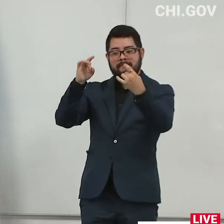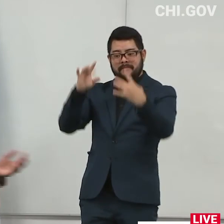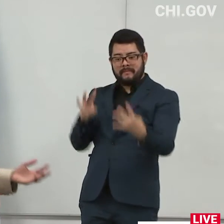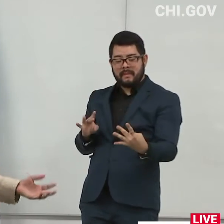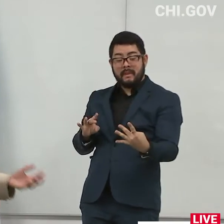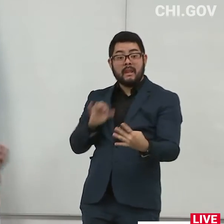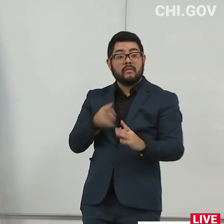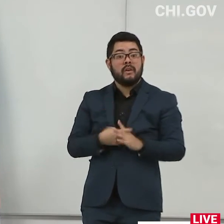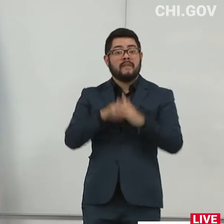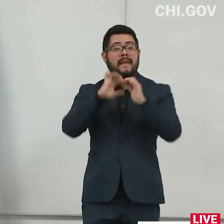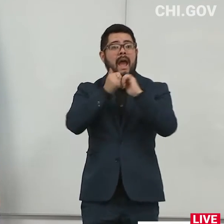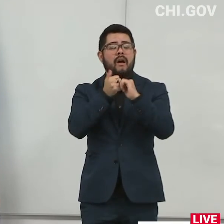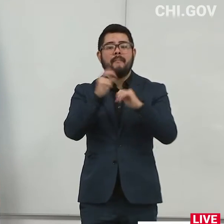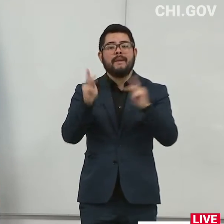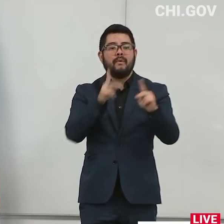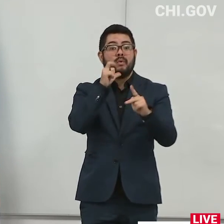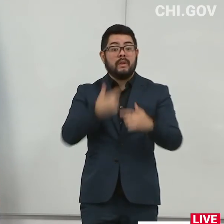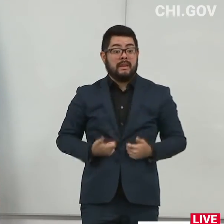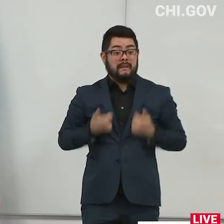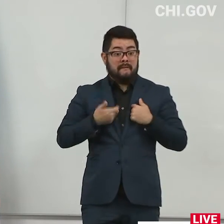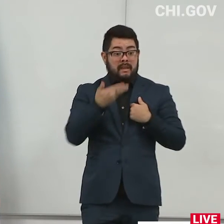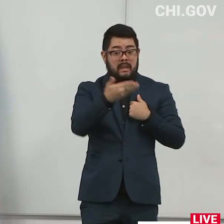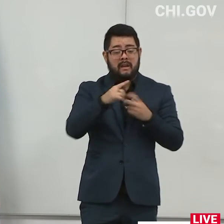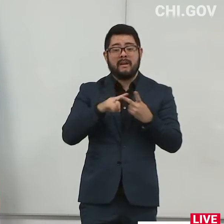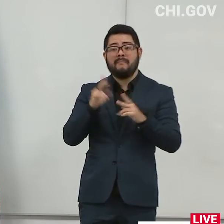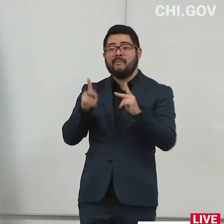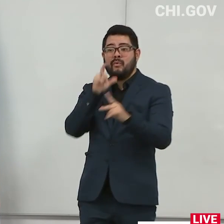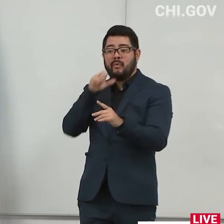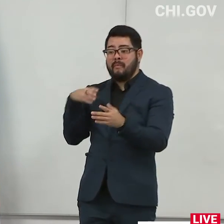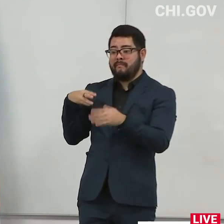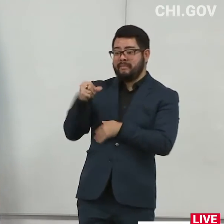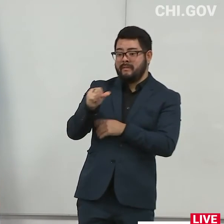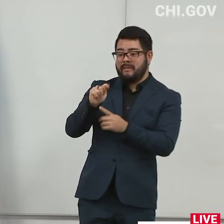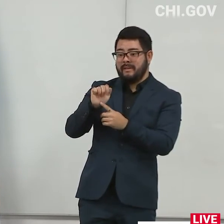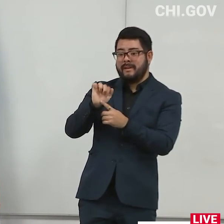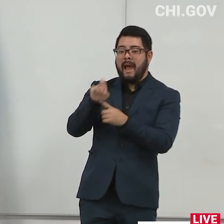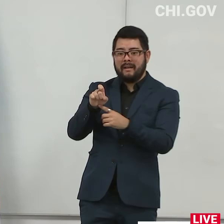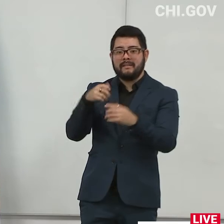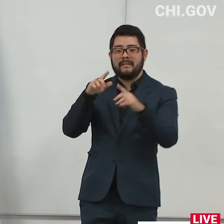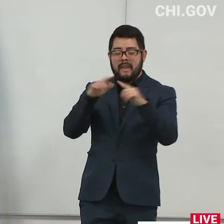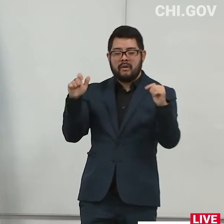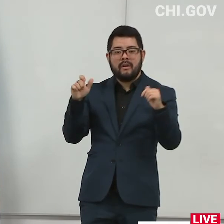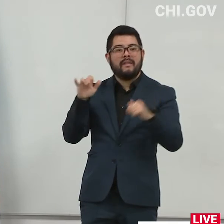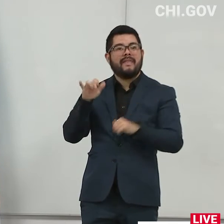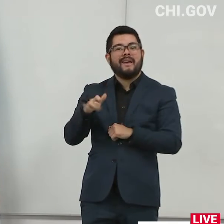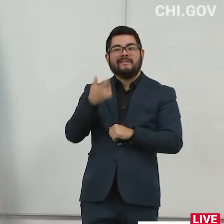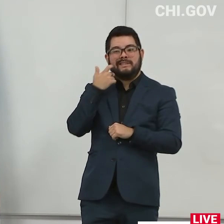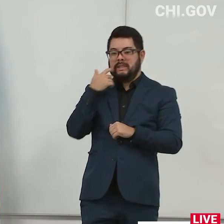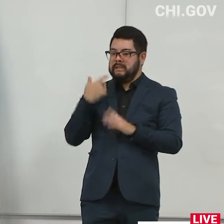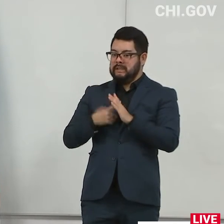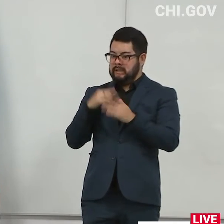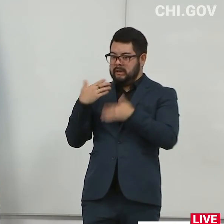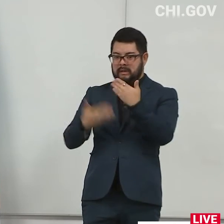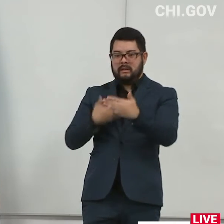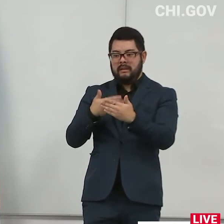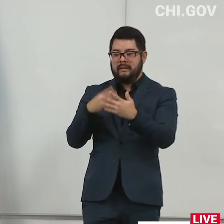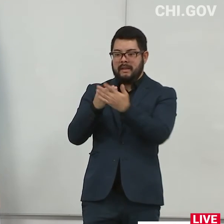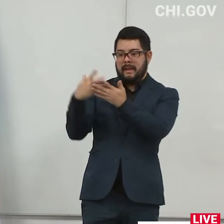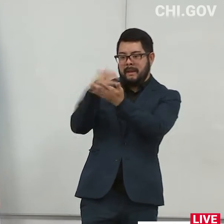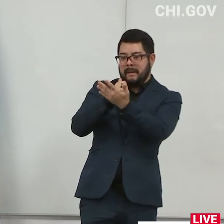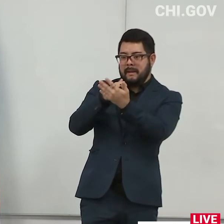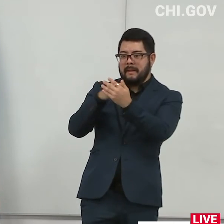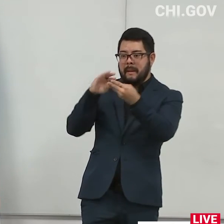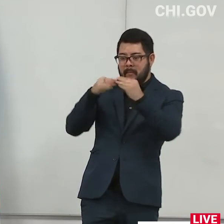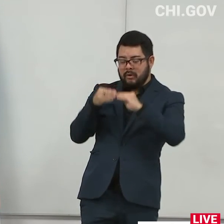taxpayers, involving members of the city council, and that process just began. just if I can go back to the just the violence